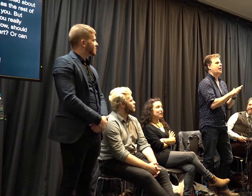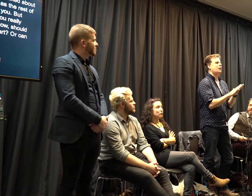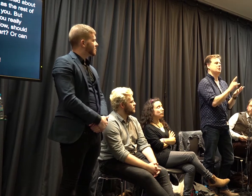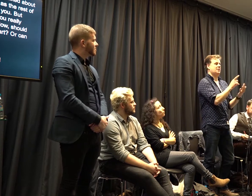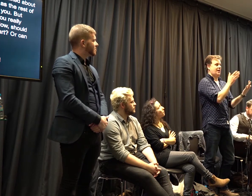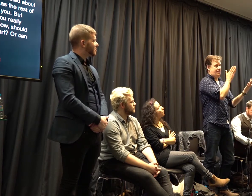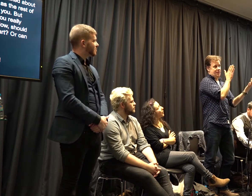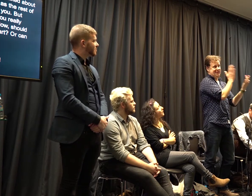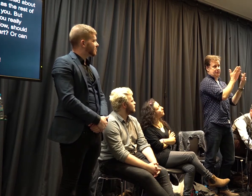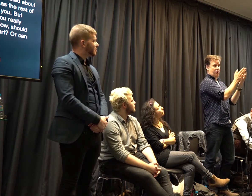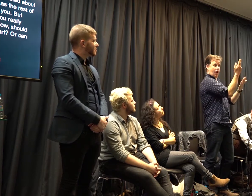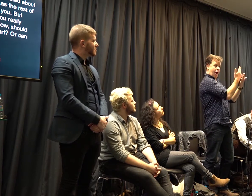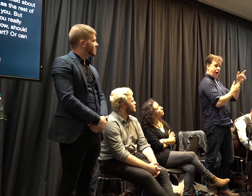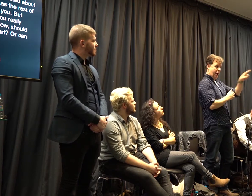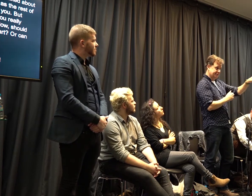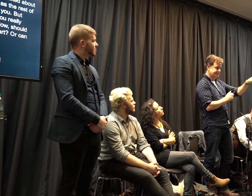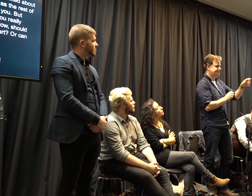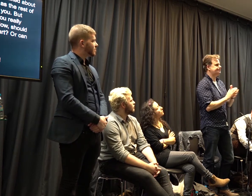It's an interesting question.